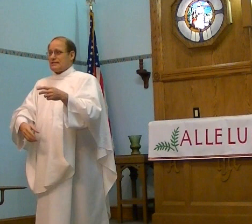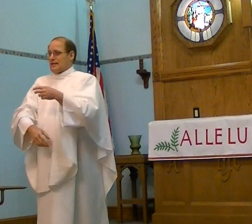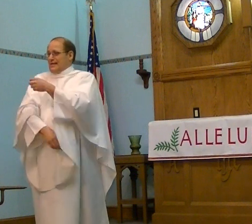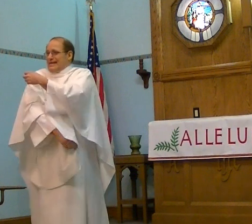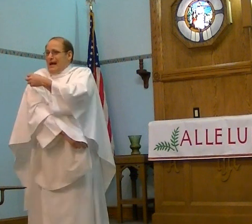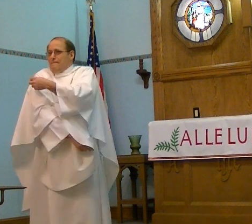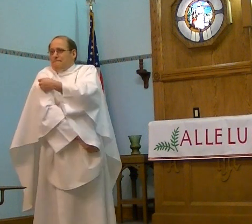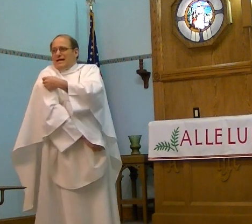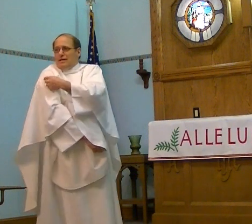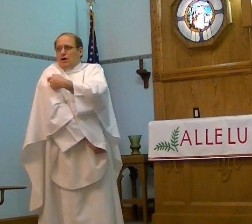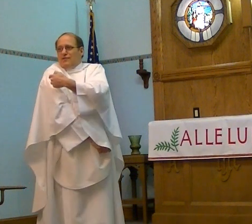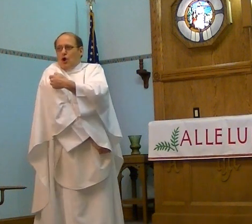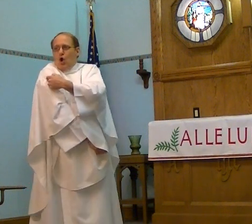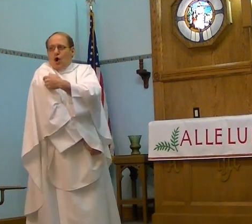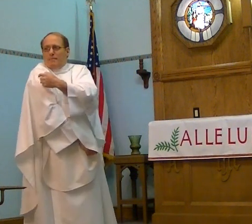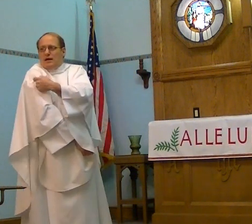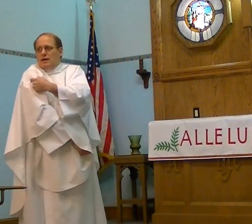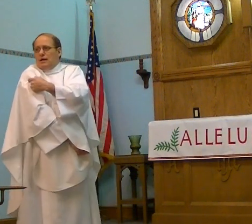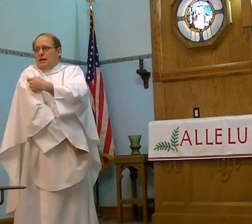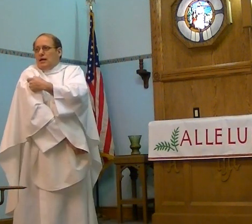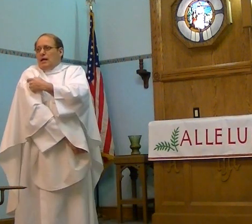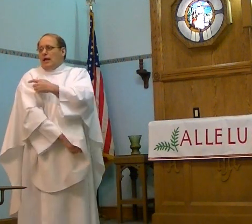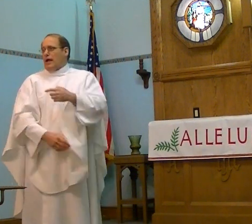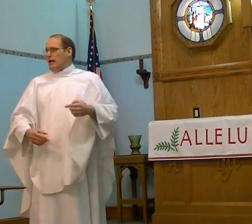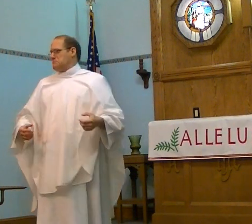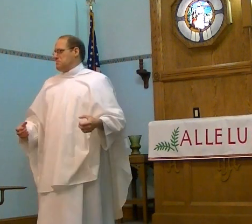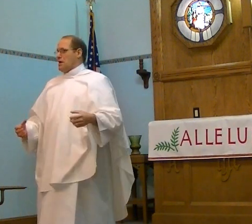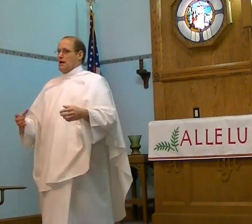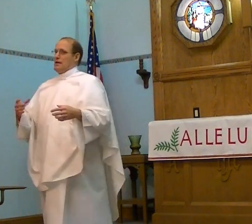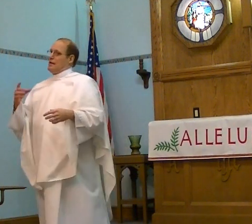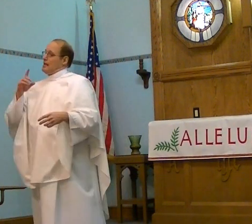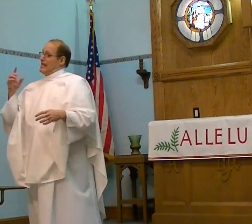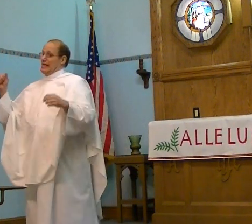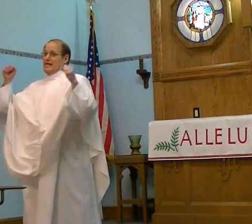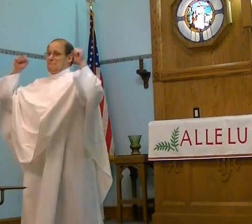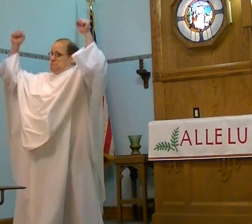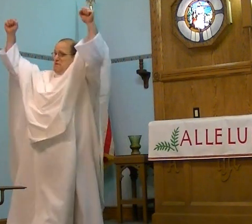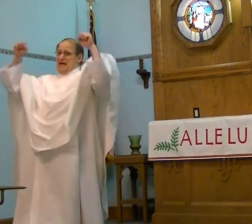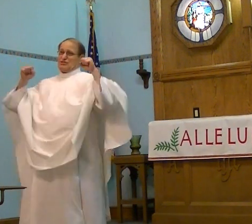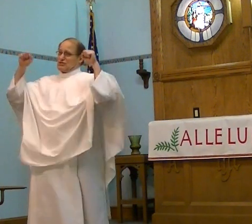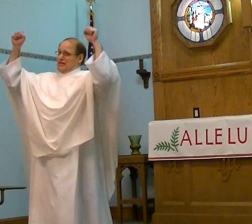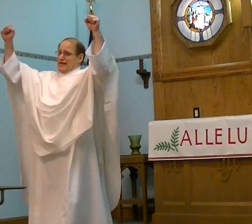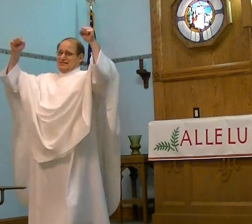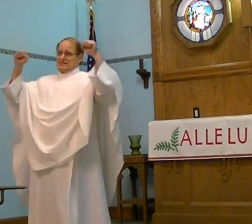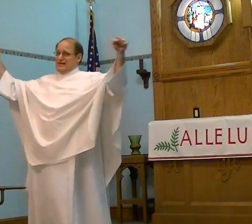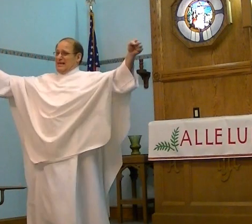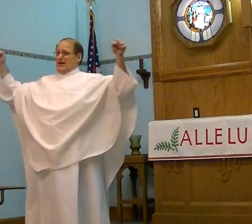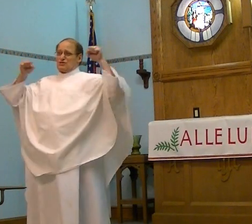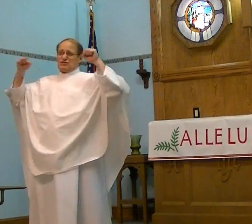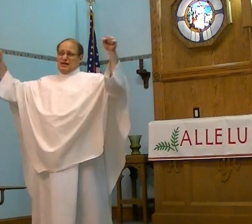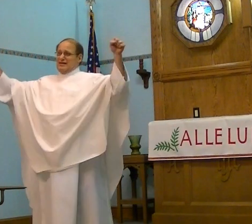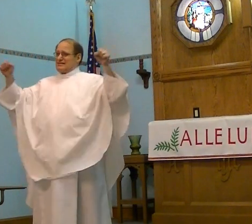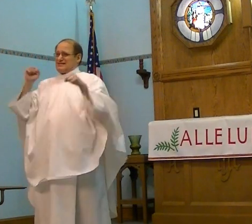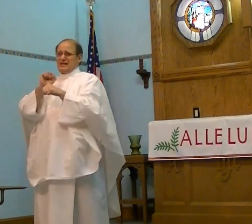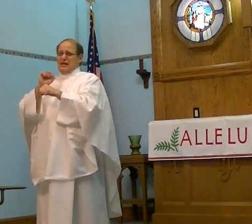he got bit on the arm. And he exercises, he exercises and